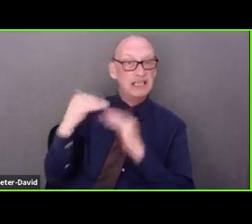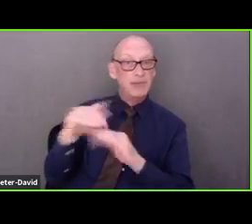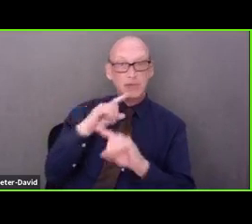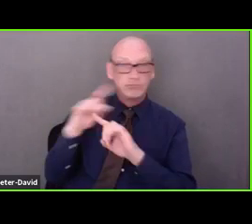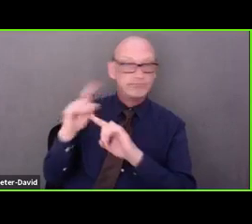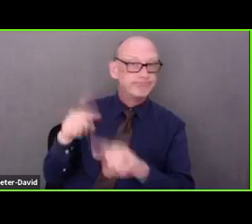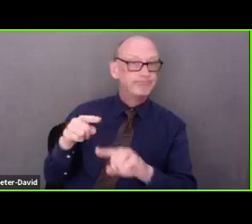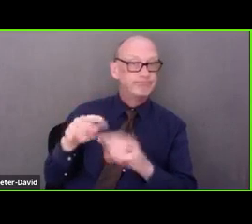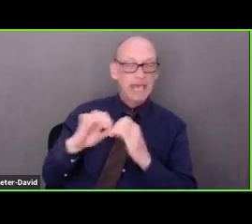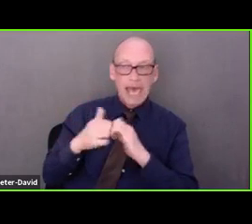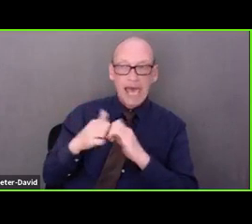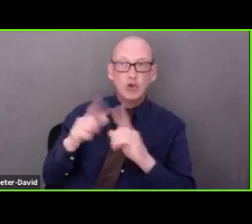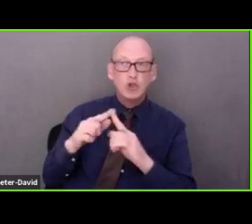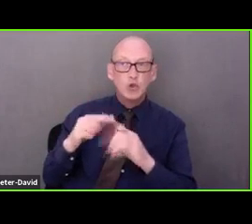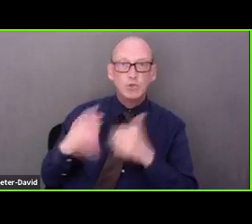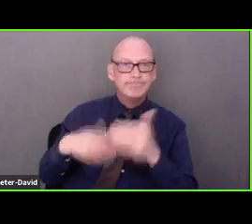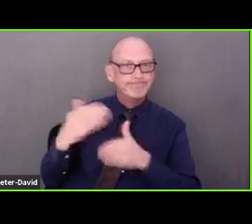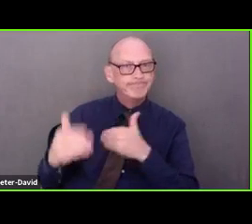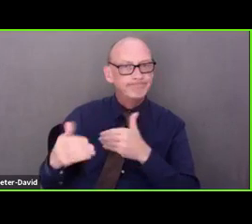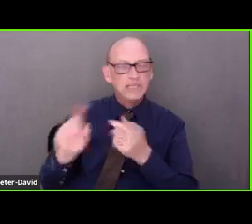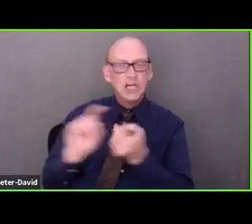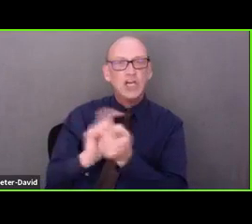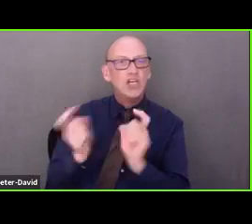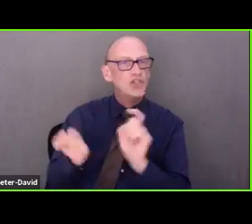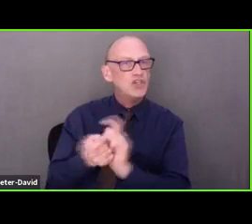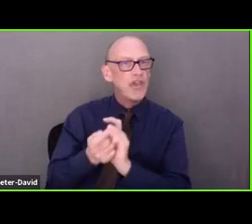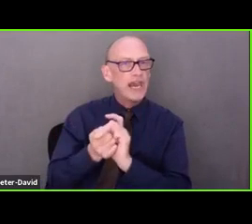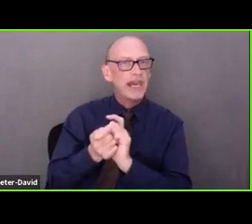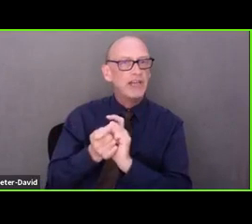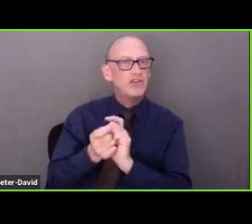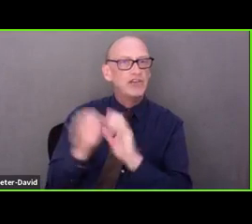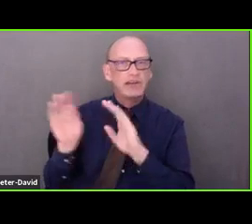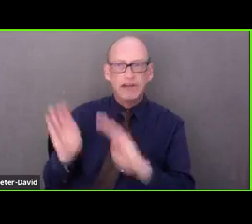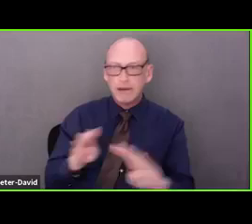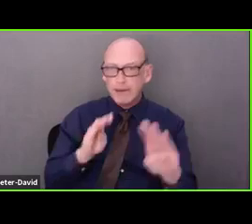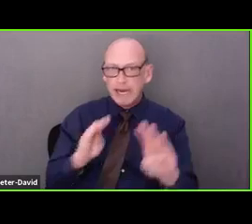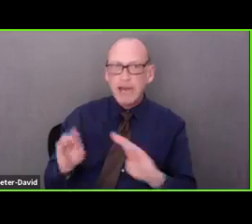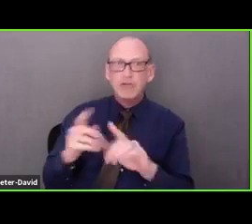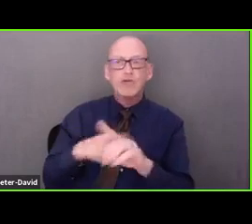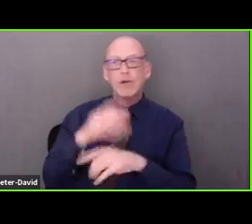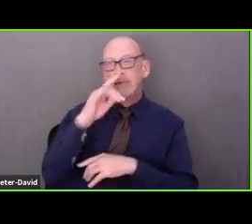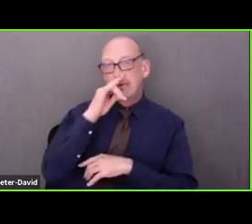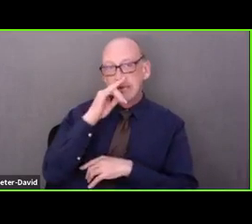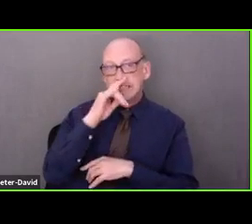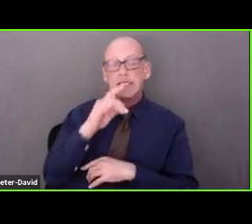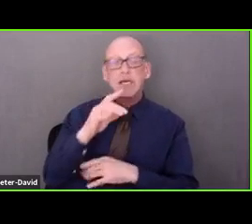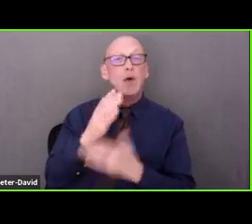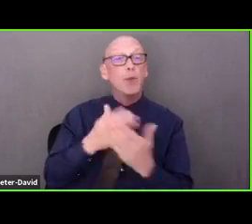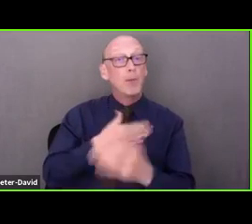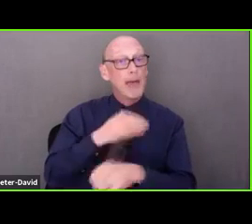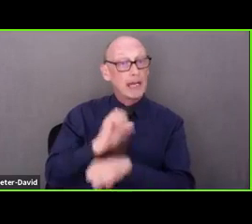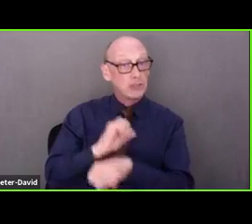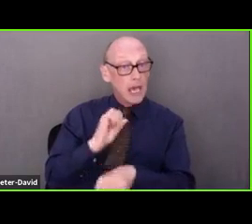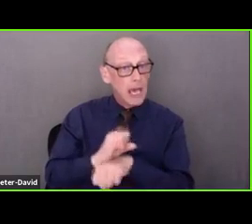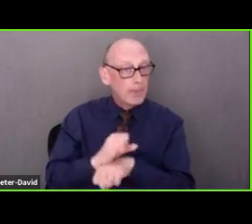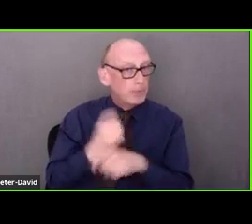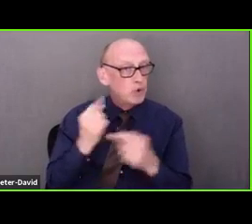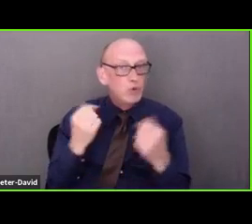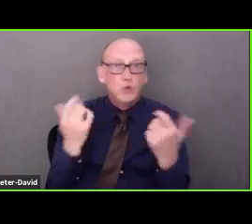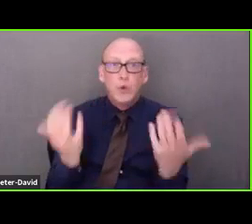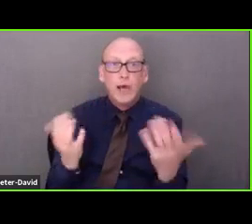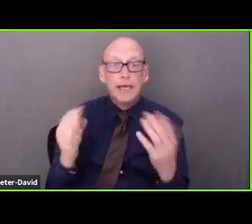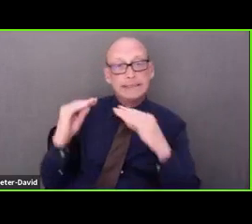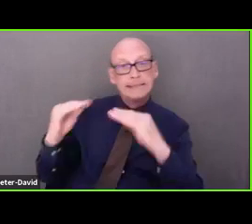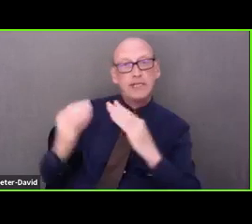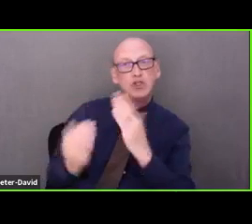in terms of how to go about changing the maladaptive behaviors of the kids. And so part of my job is to teach them